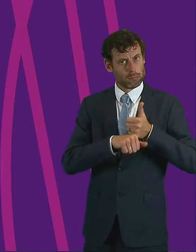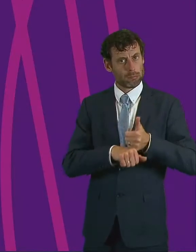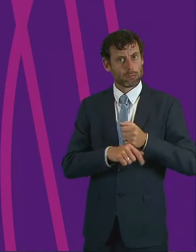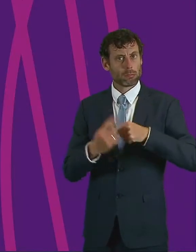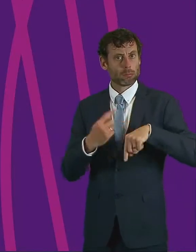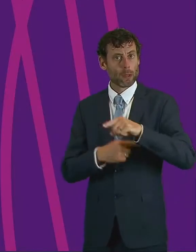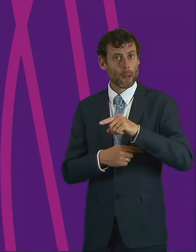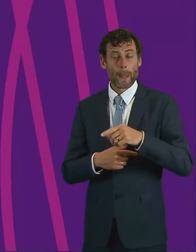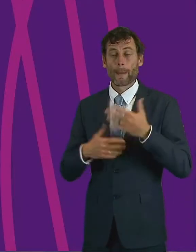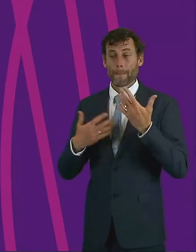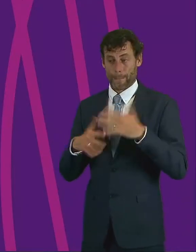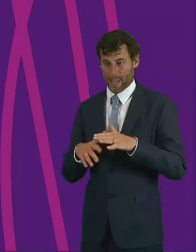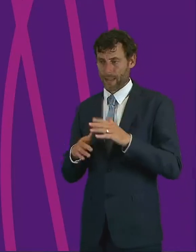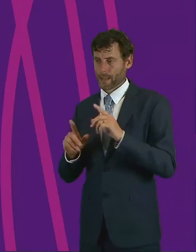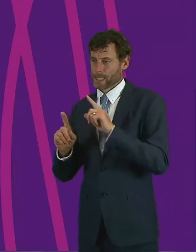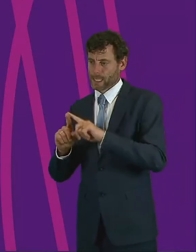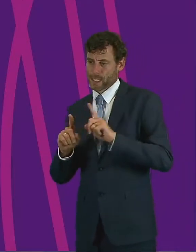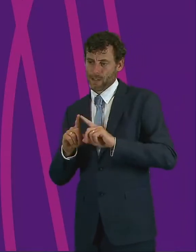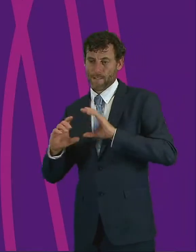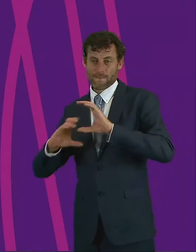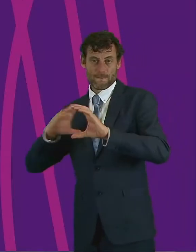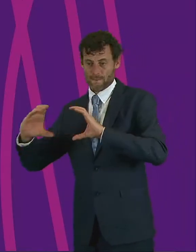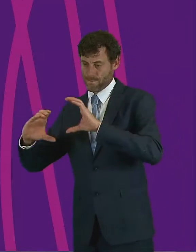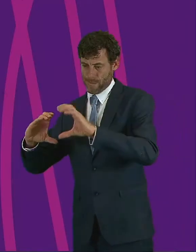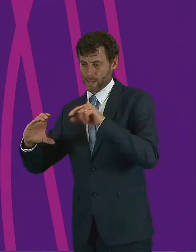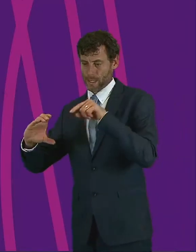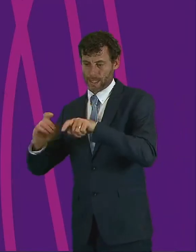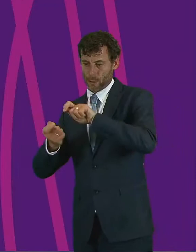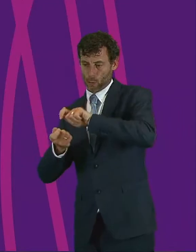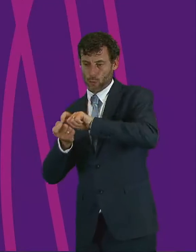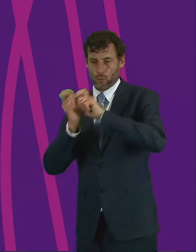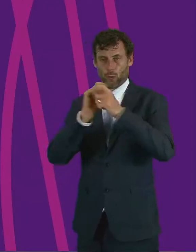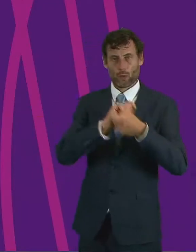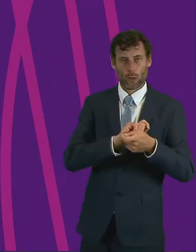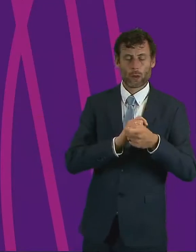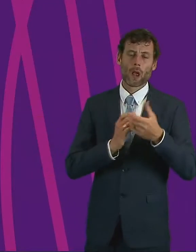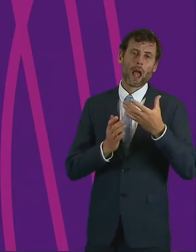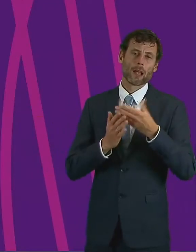been repurposed to ensure that our funding goes even further through the Pivotal